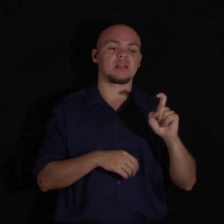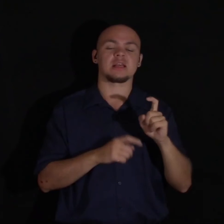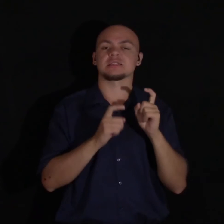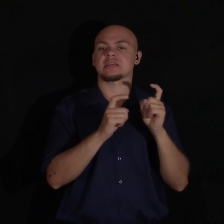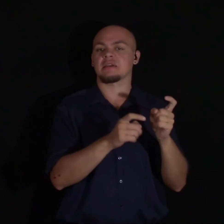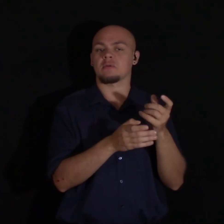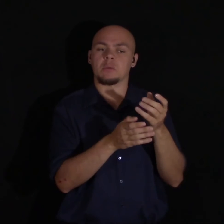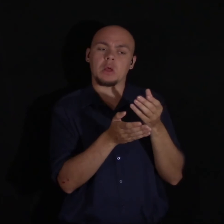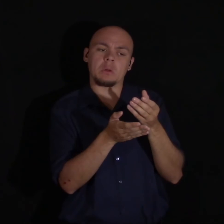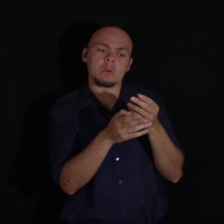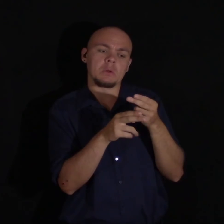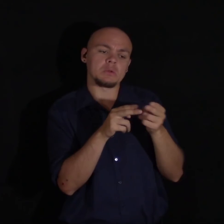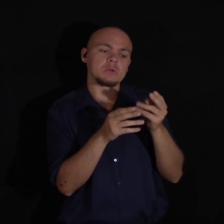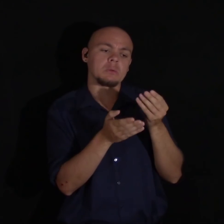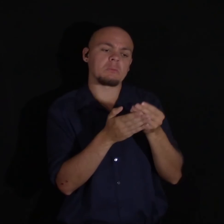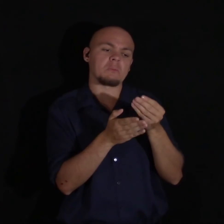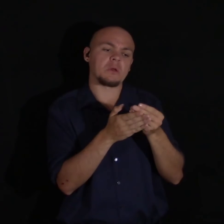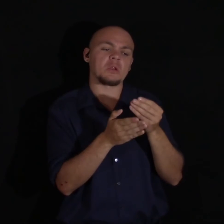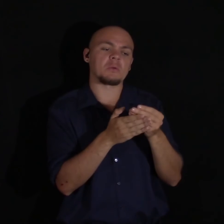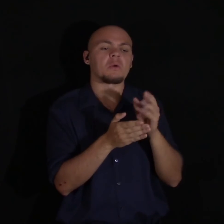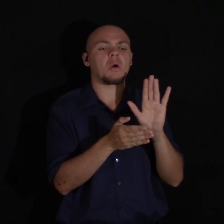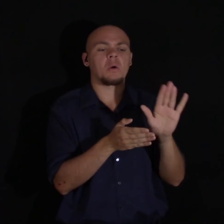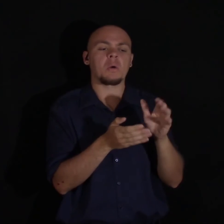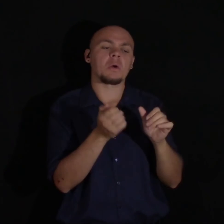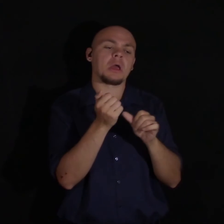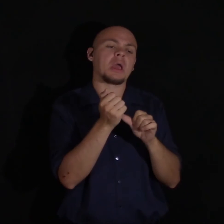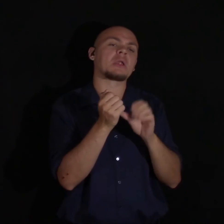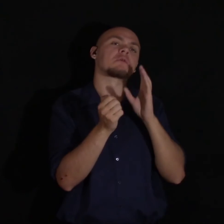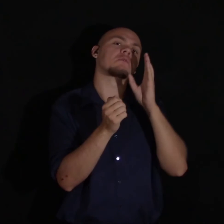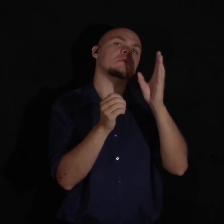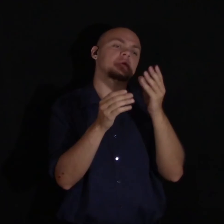aid him, as he said, in some plan of future maintenance.